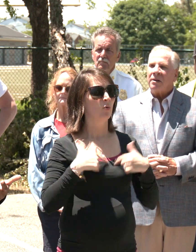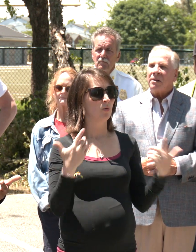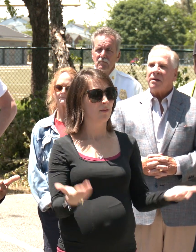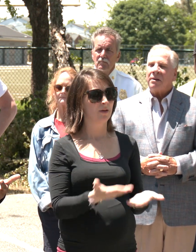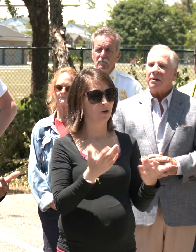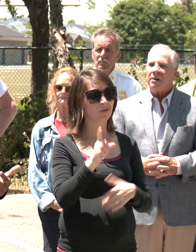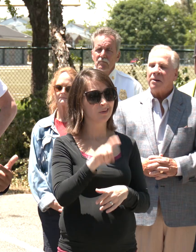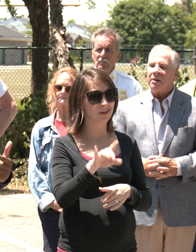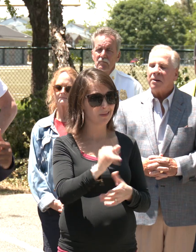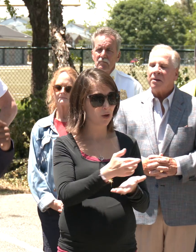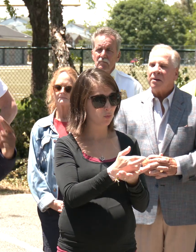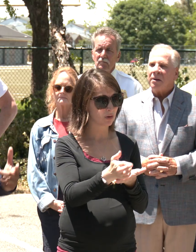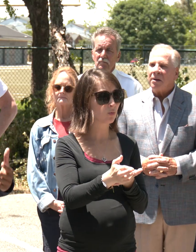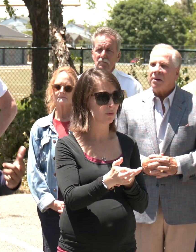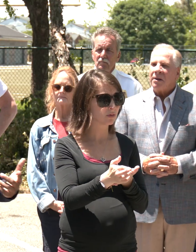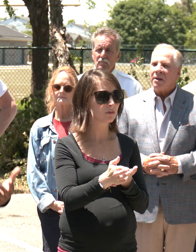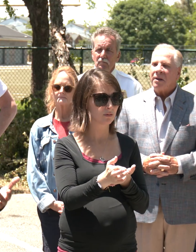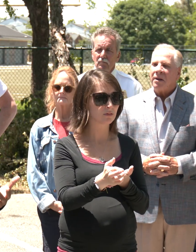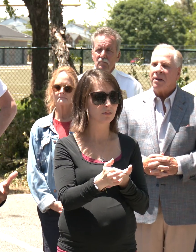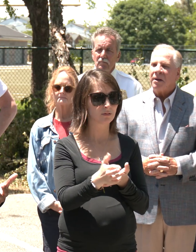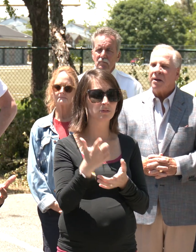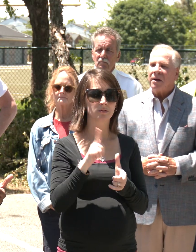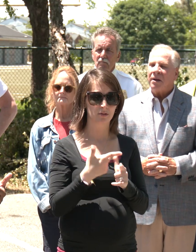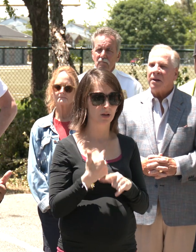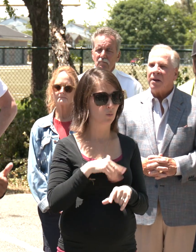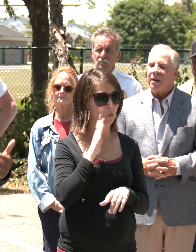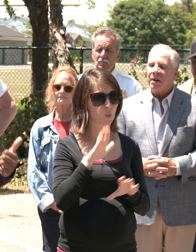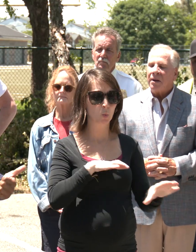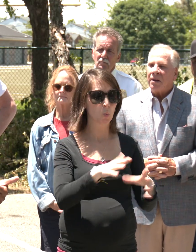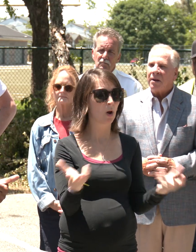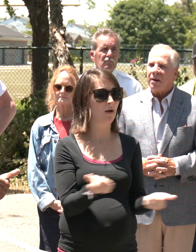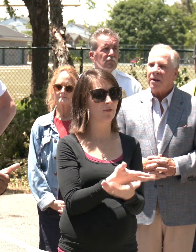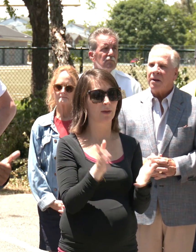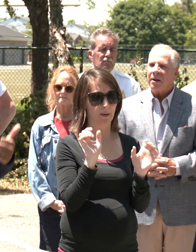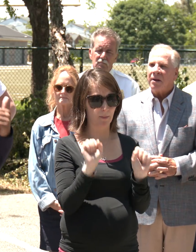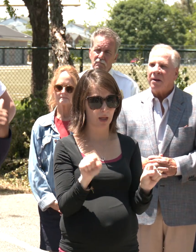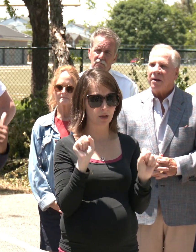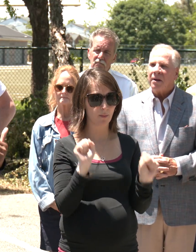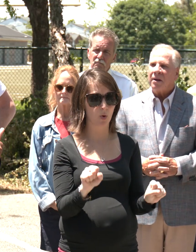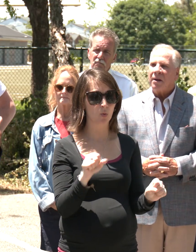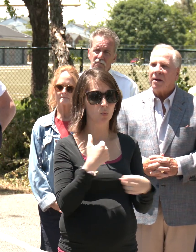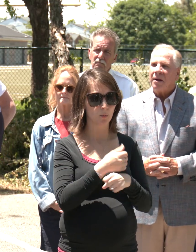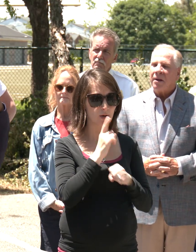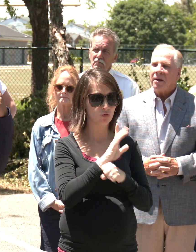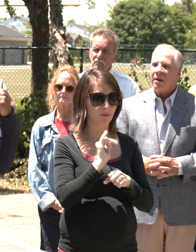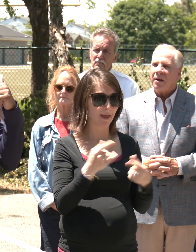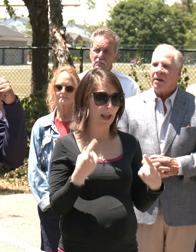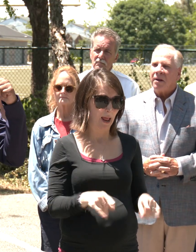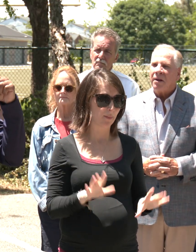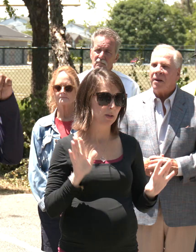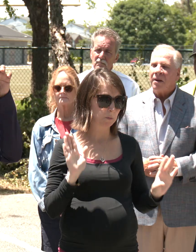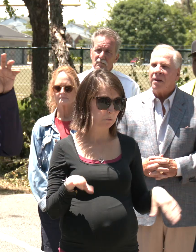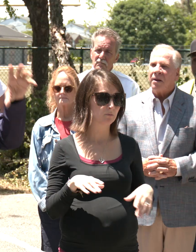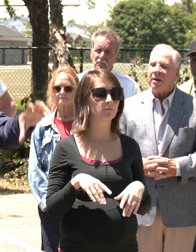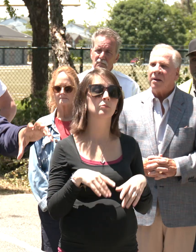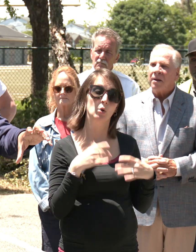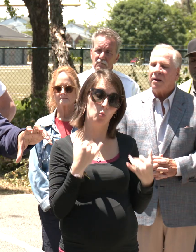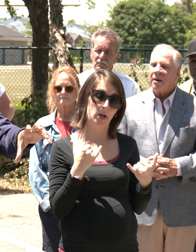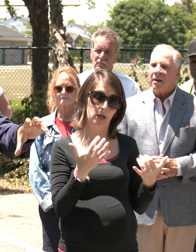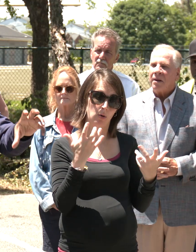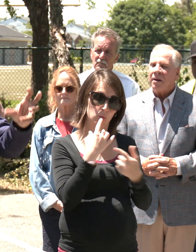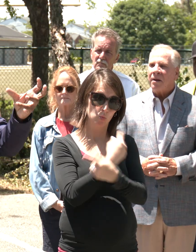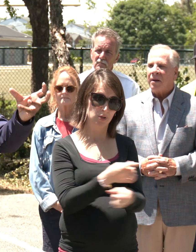those resources, and so we're going to do everything we can to make sure that that happens. And let me tell you right now, when that